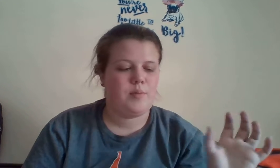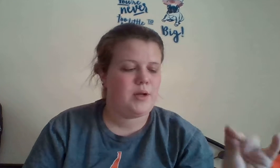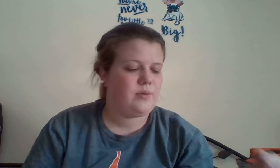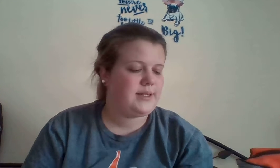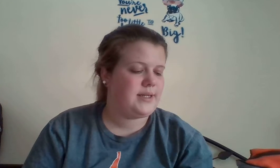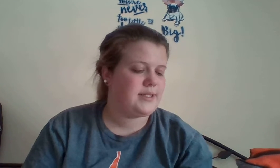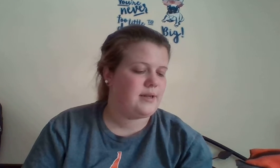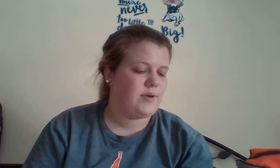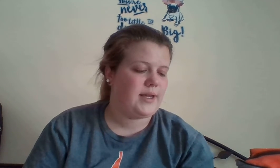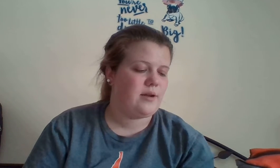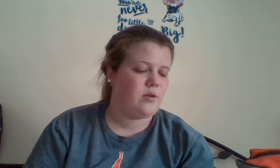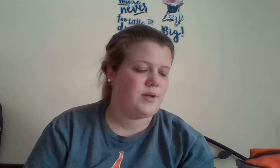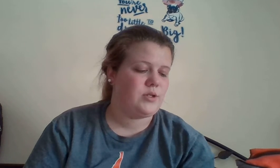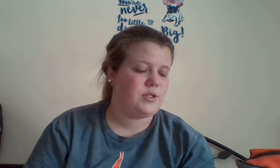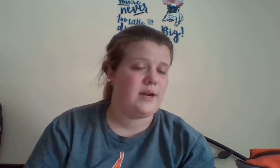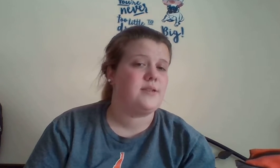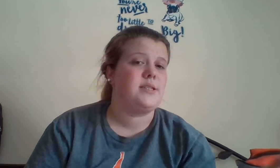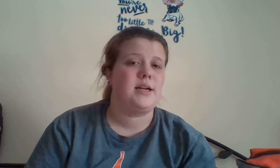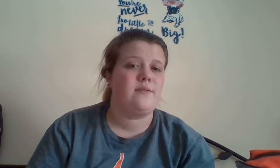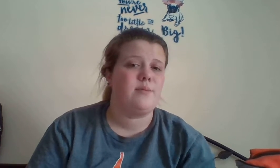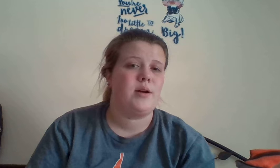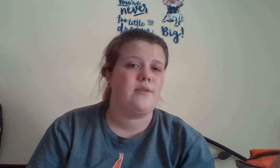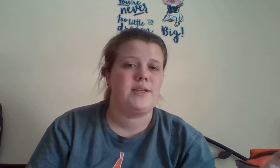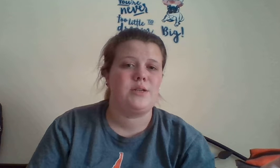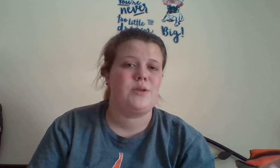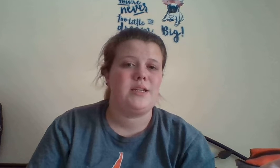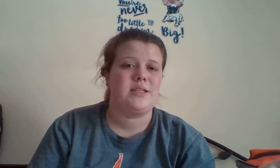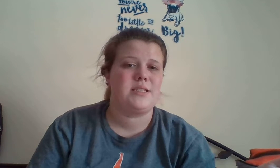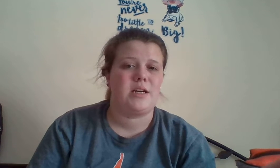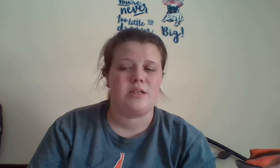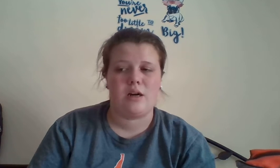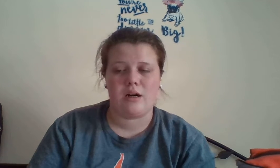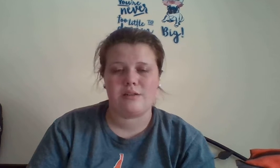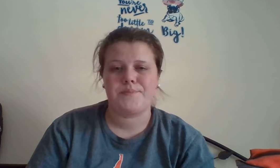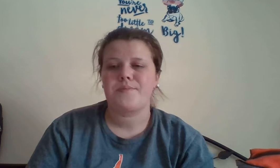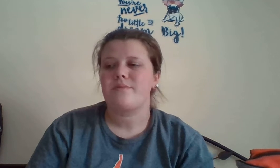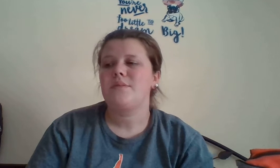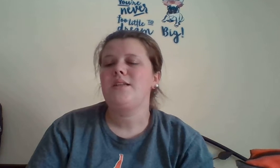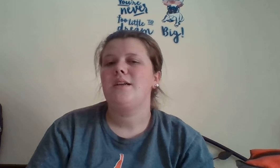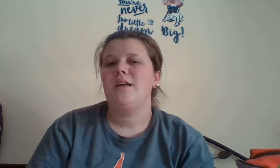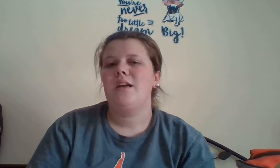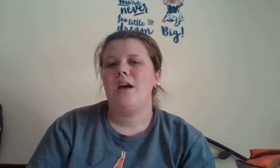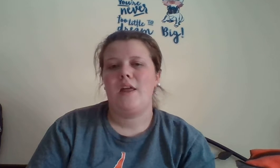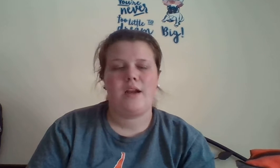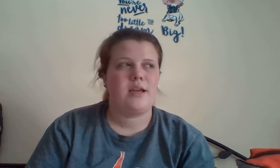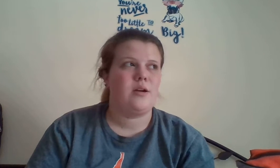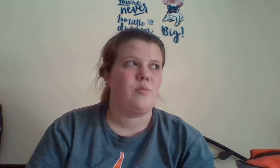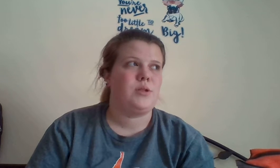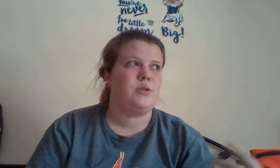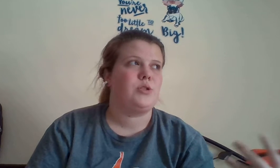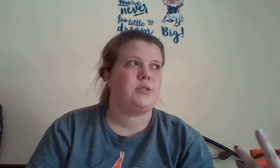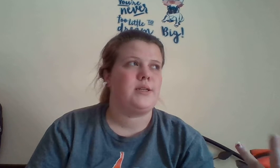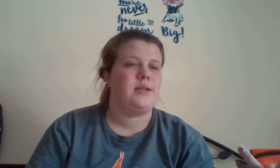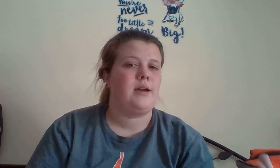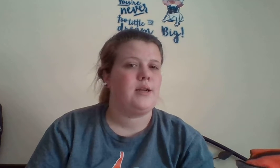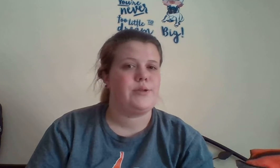but on weekdays and when I get home, I usually have a snack. If I don't eat a snack in a car, and then I get home and usually I just